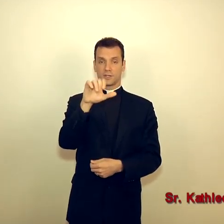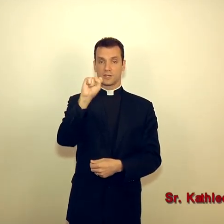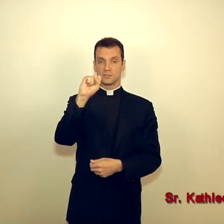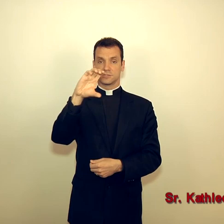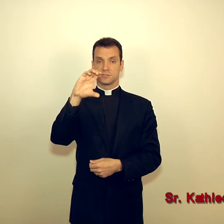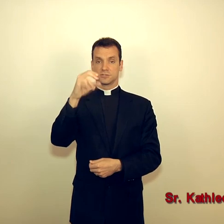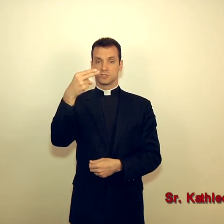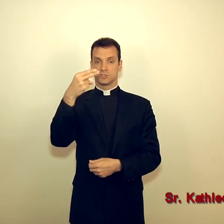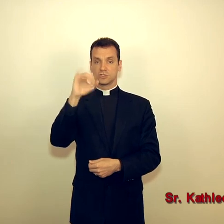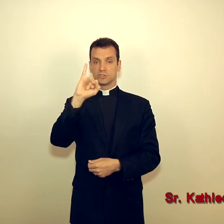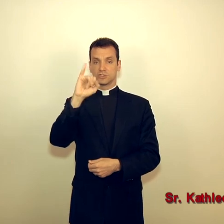Kathy,